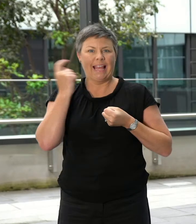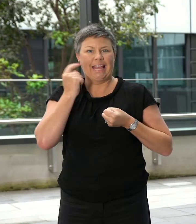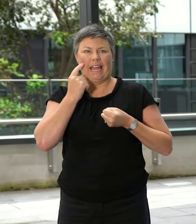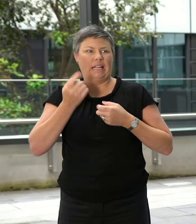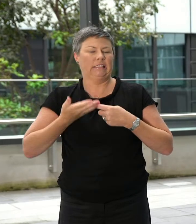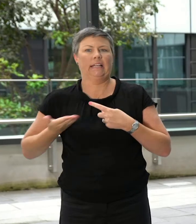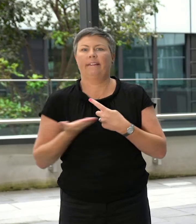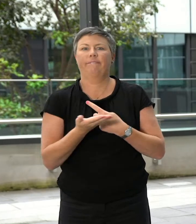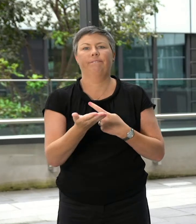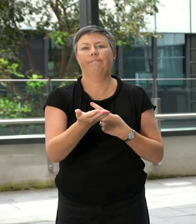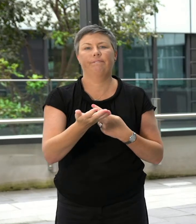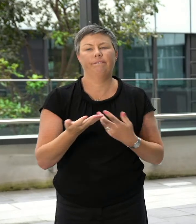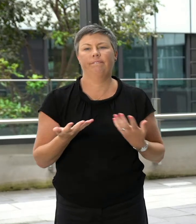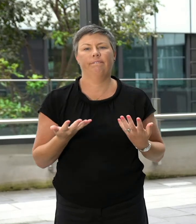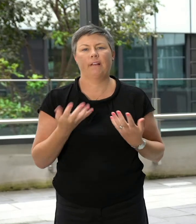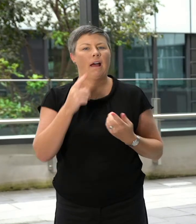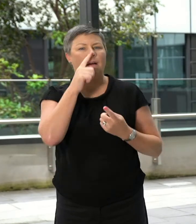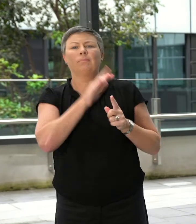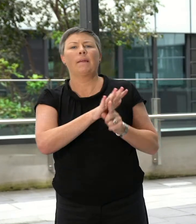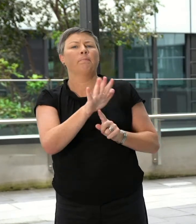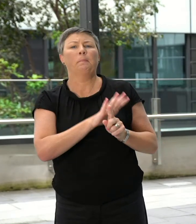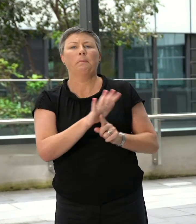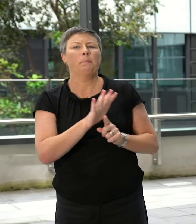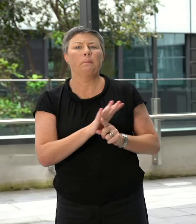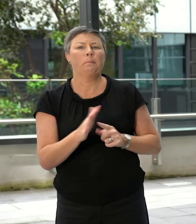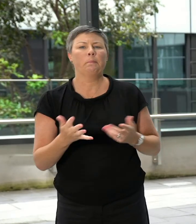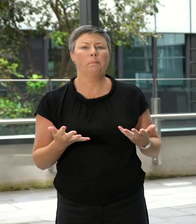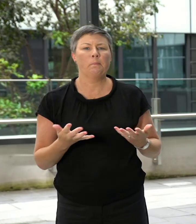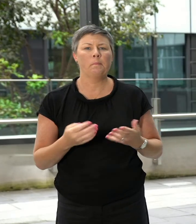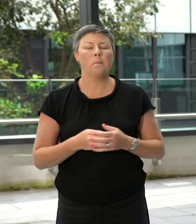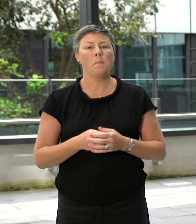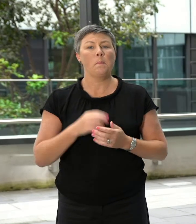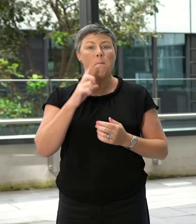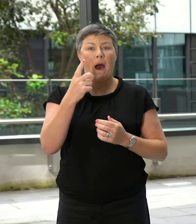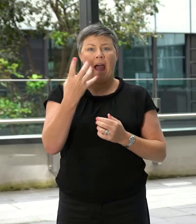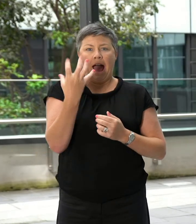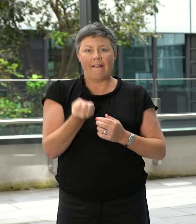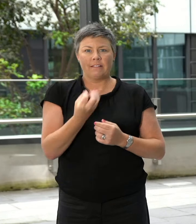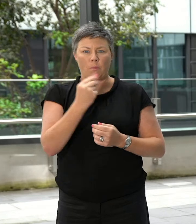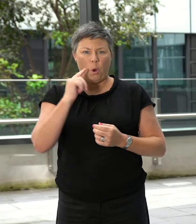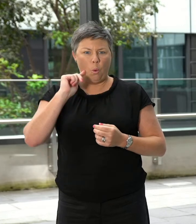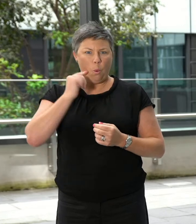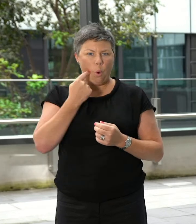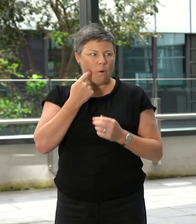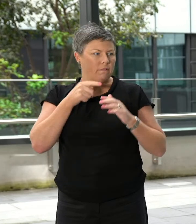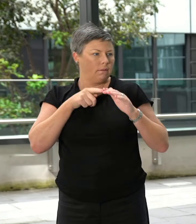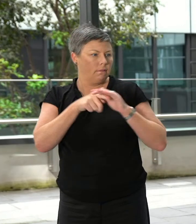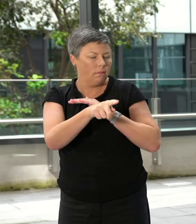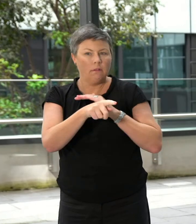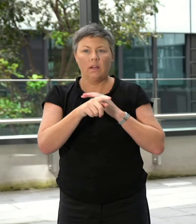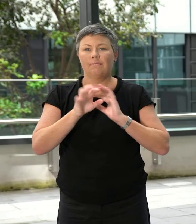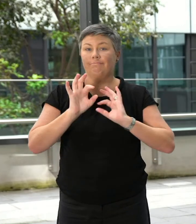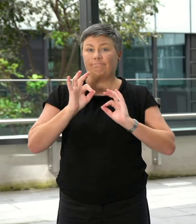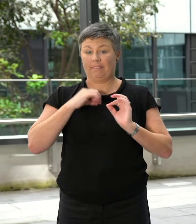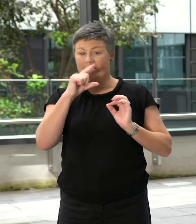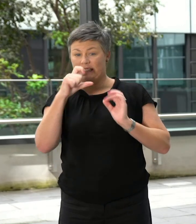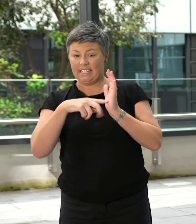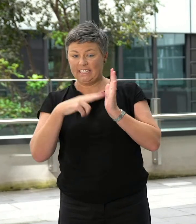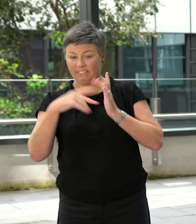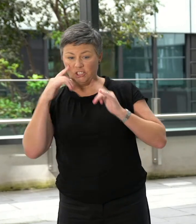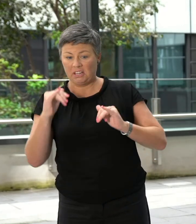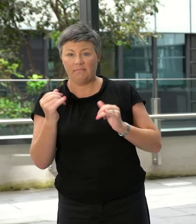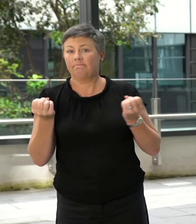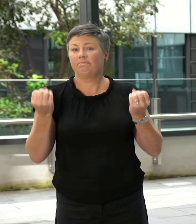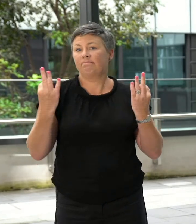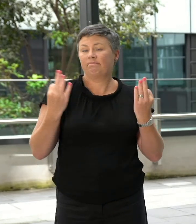factors, not just any one. So we have not as yet identified any significant breach. But that'll keep being reviewed. But the most important thing is the